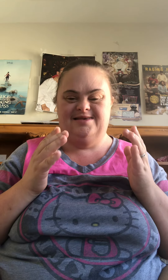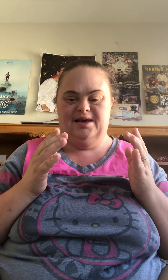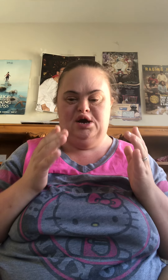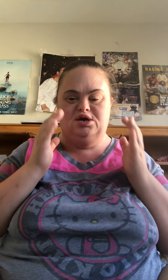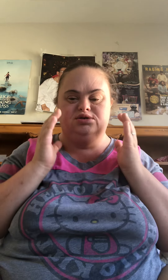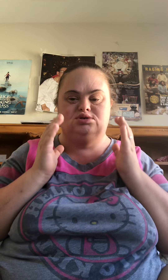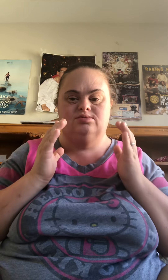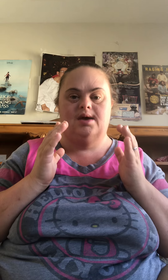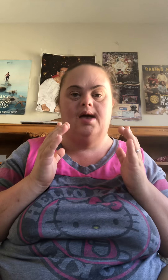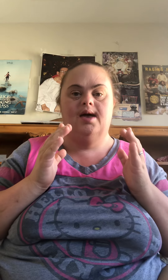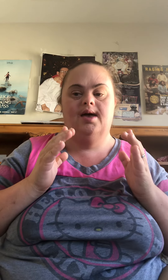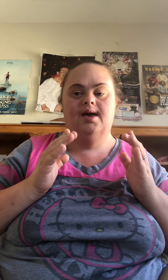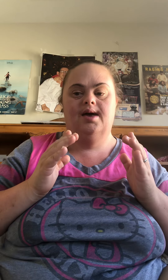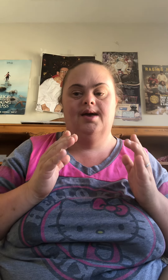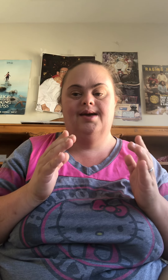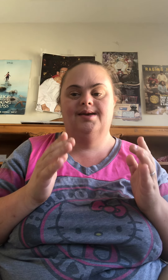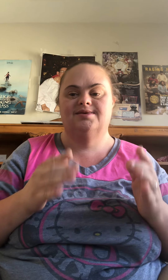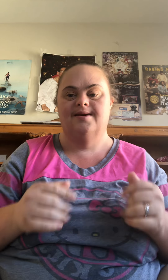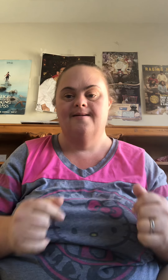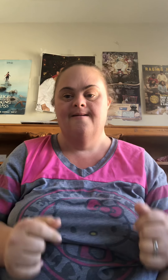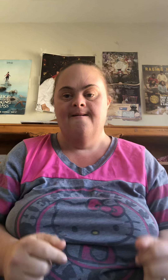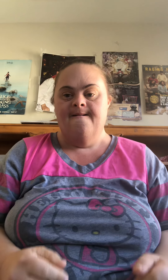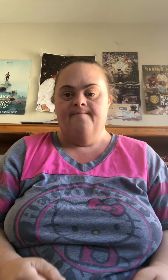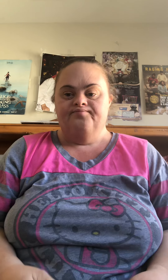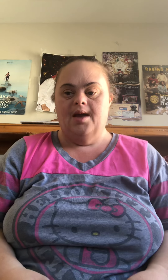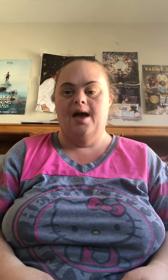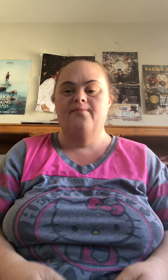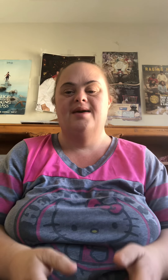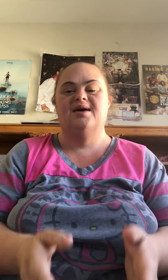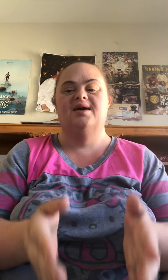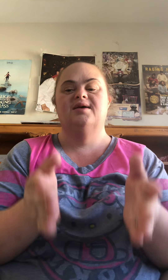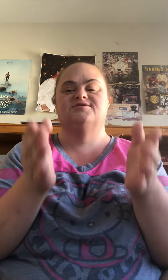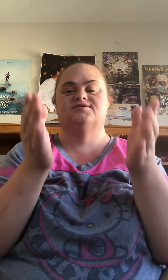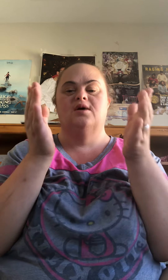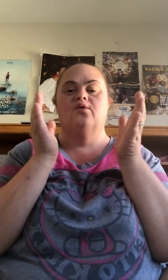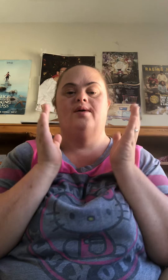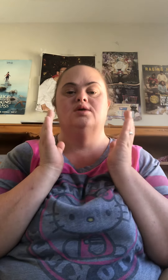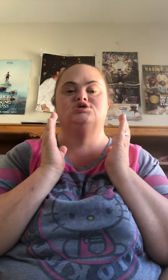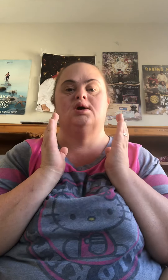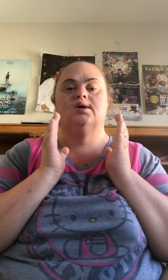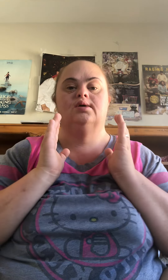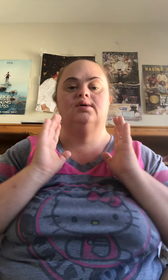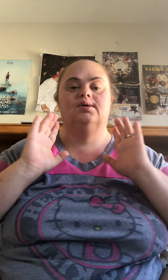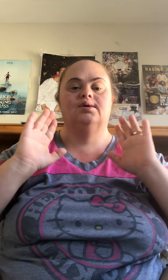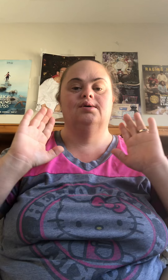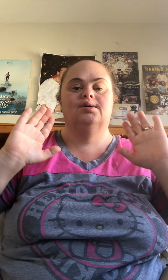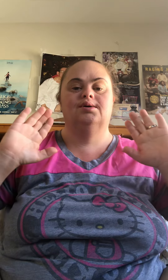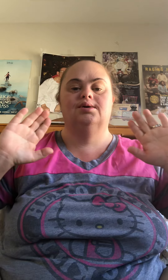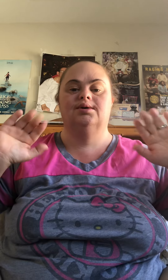you tonight I miss the rest of you